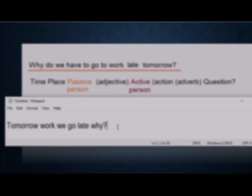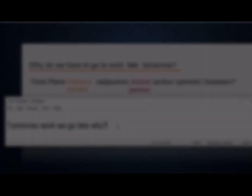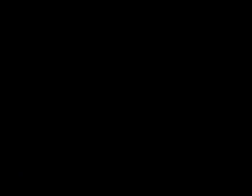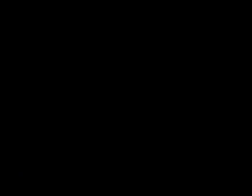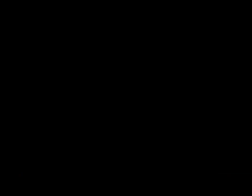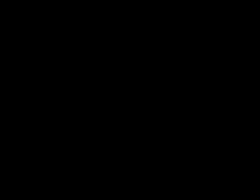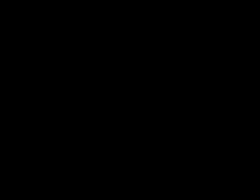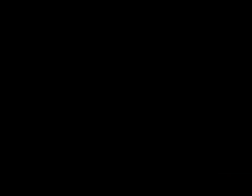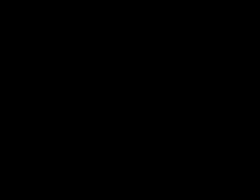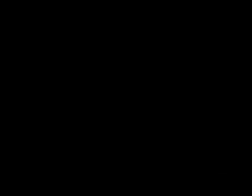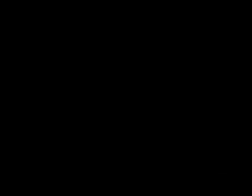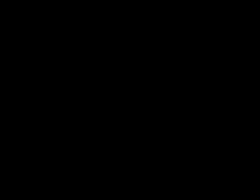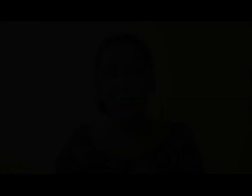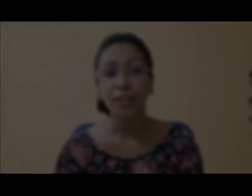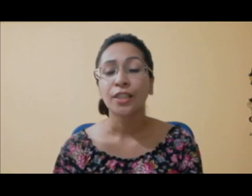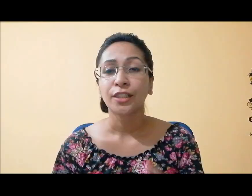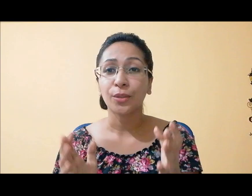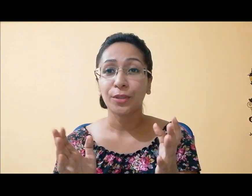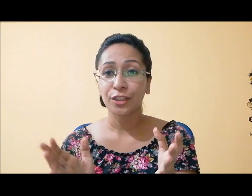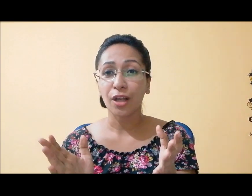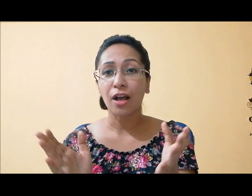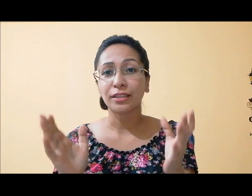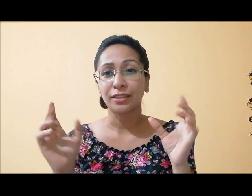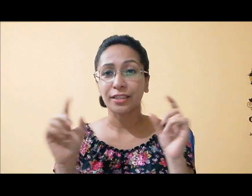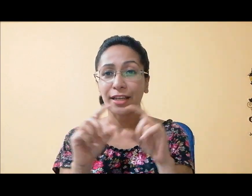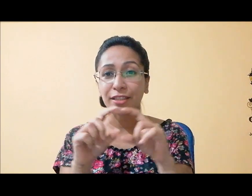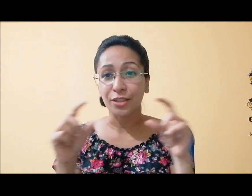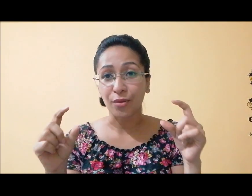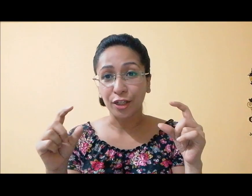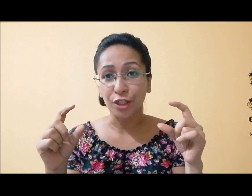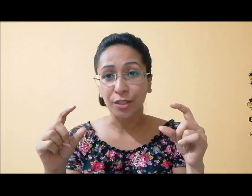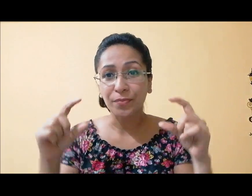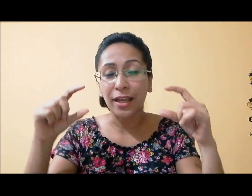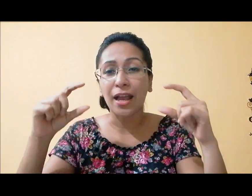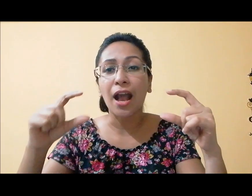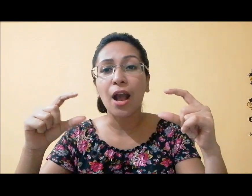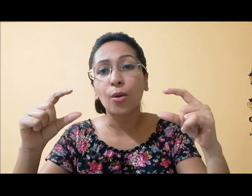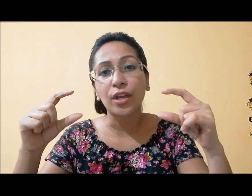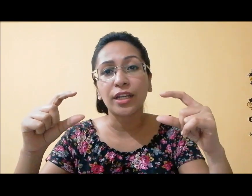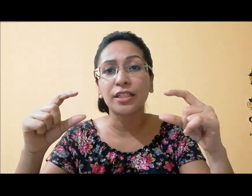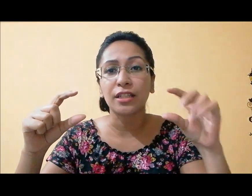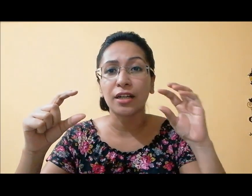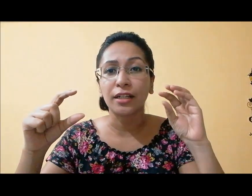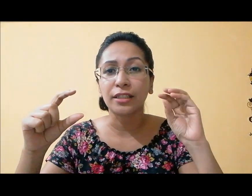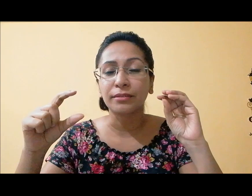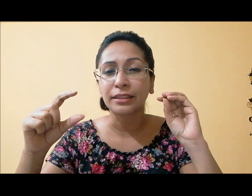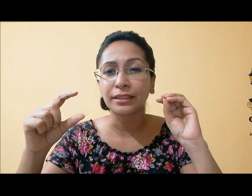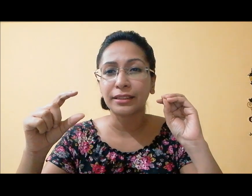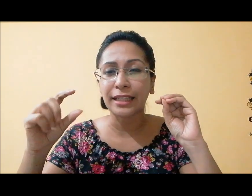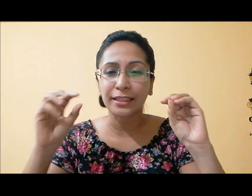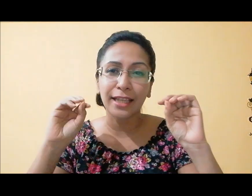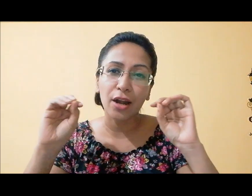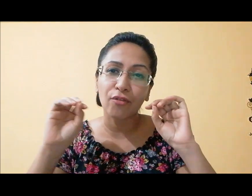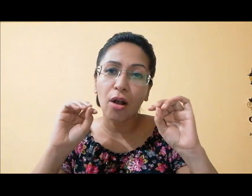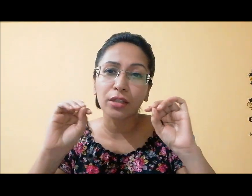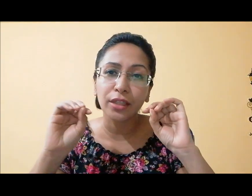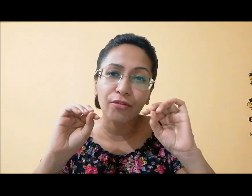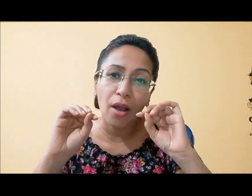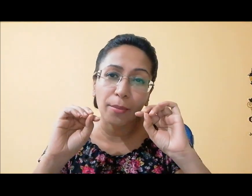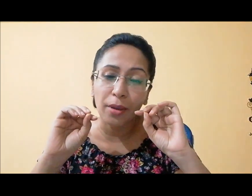video. So we saw the sentence structure and how it takes care of all the